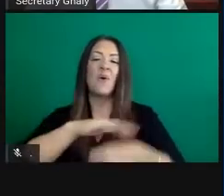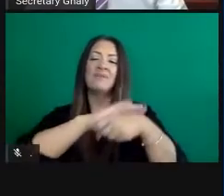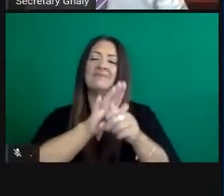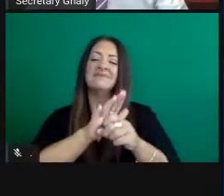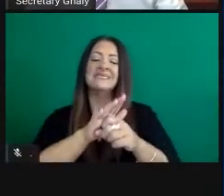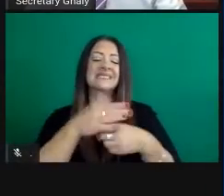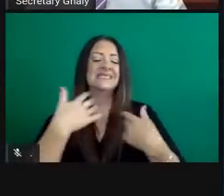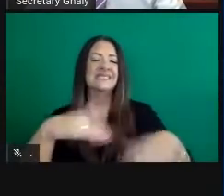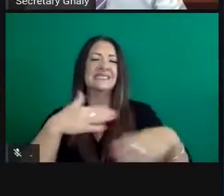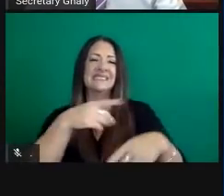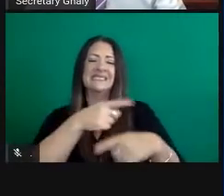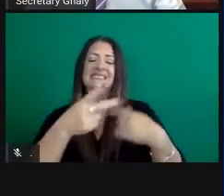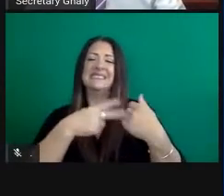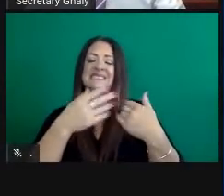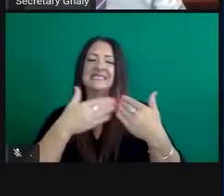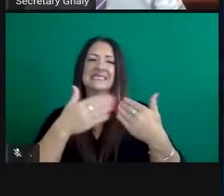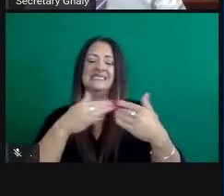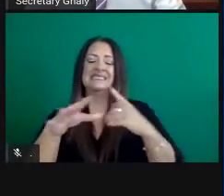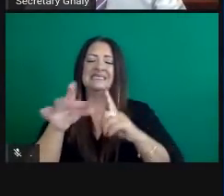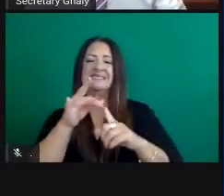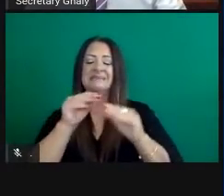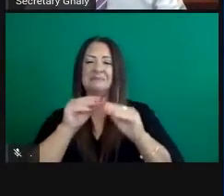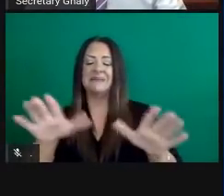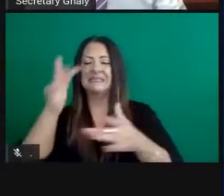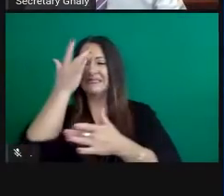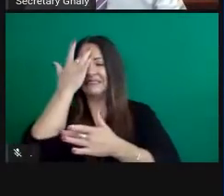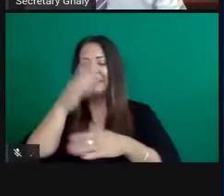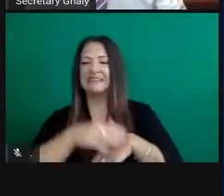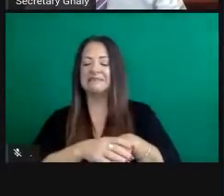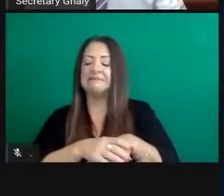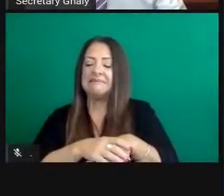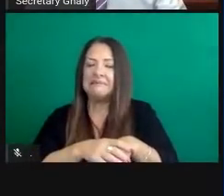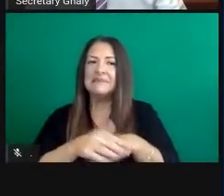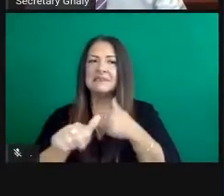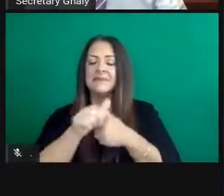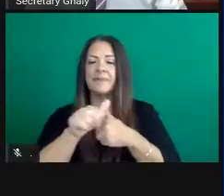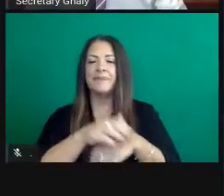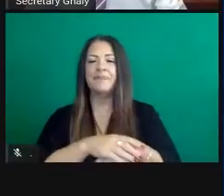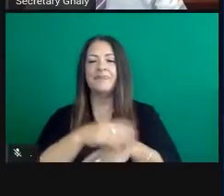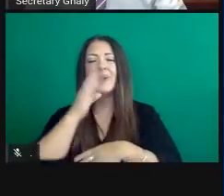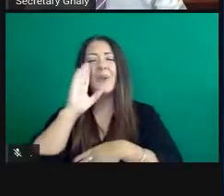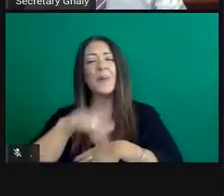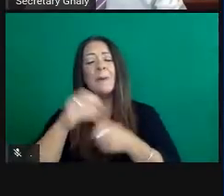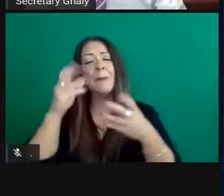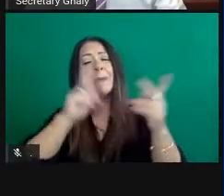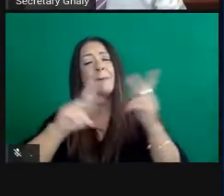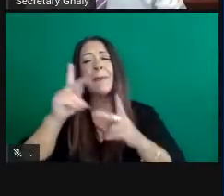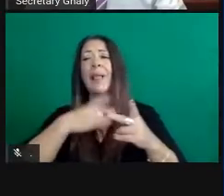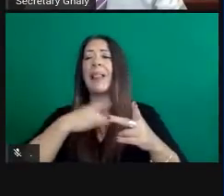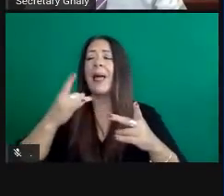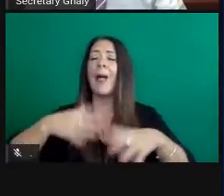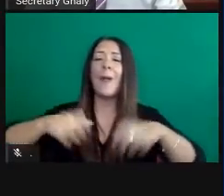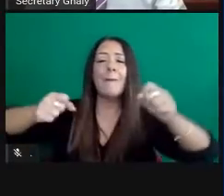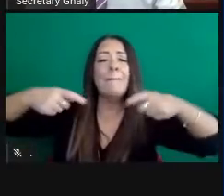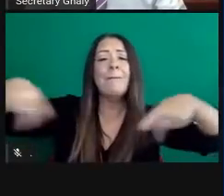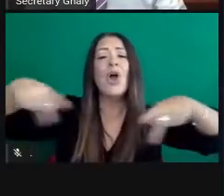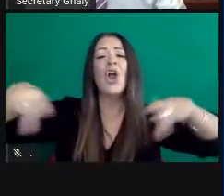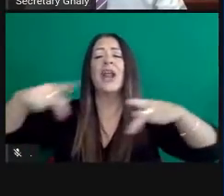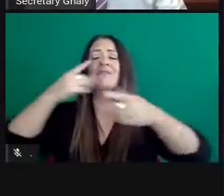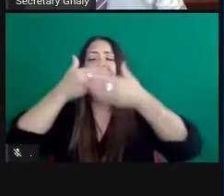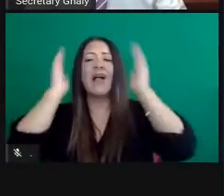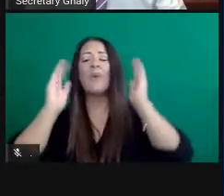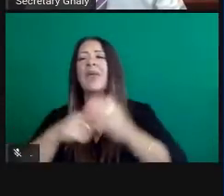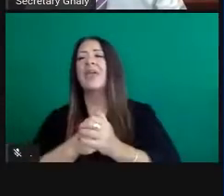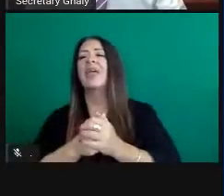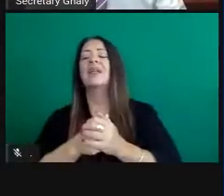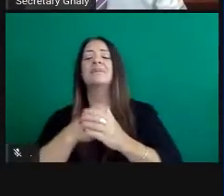again. So some of the traditional Halloween celebrations, such as parties, door-to-door trick-or-treating, we know